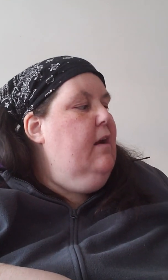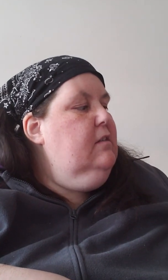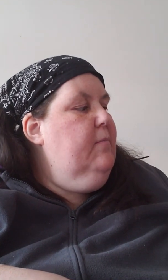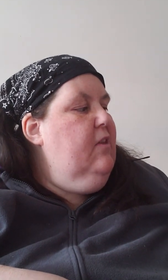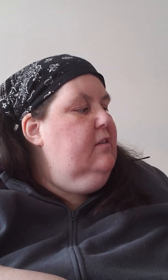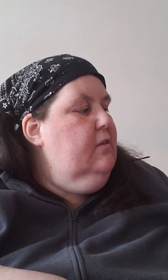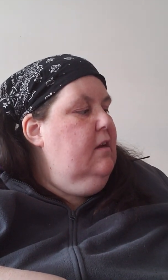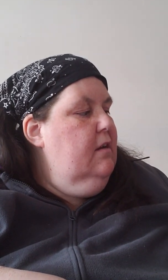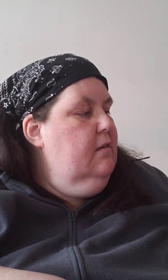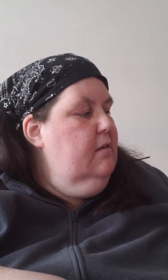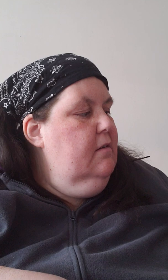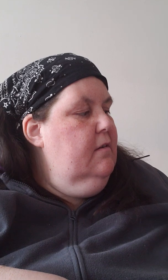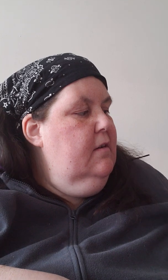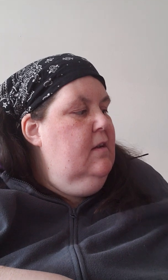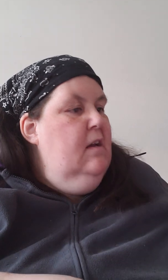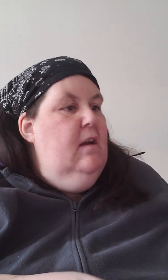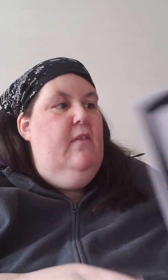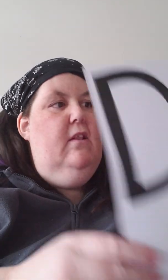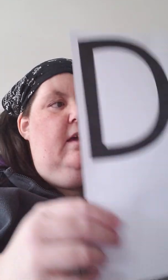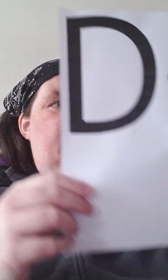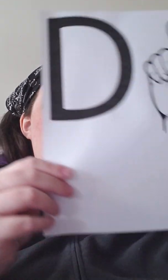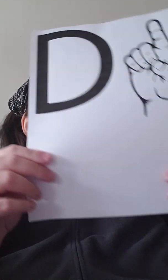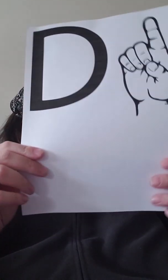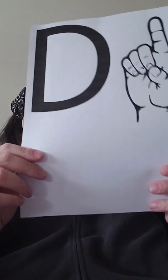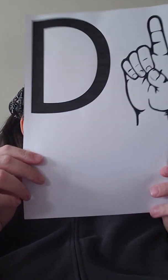slots, but that's okay. And the letter D.